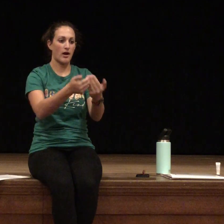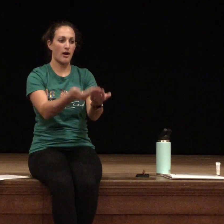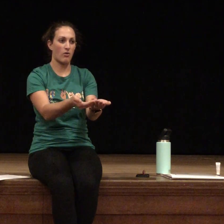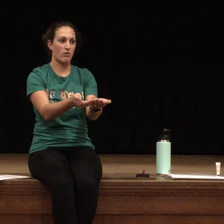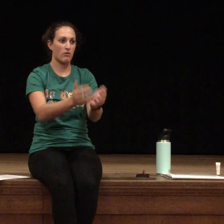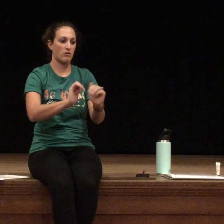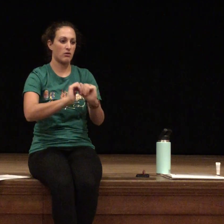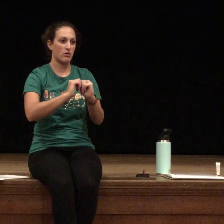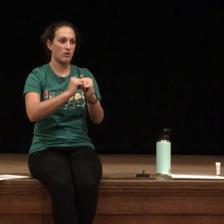How.